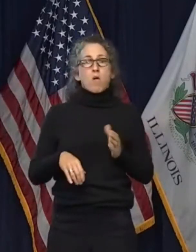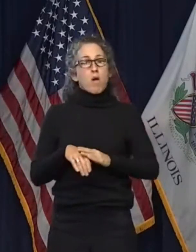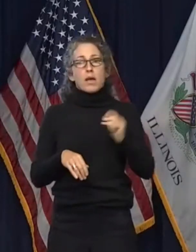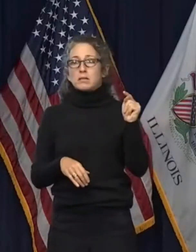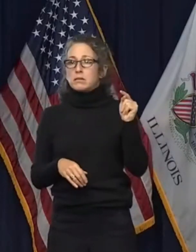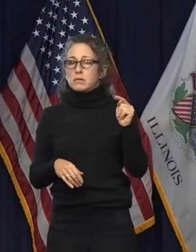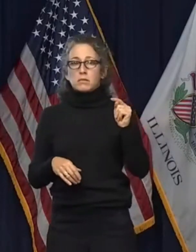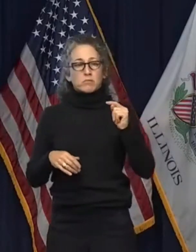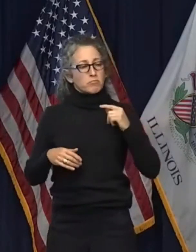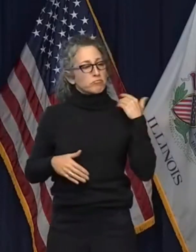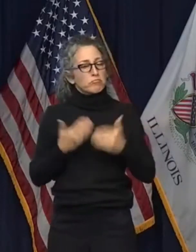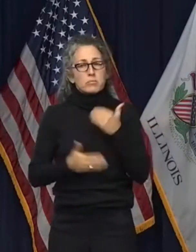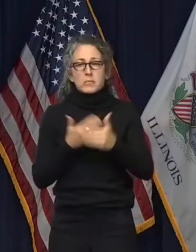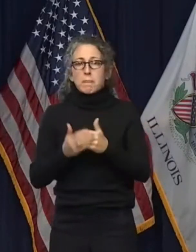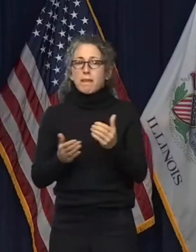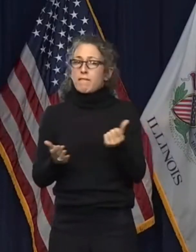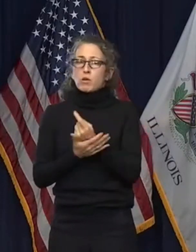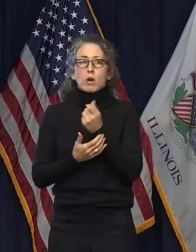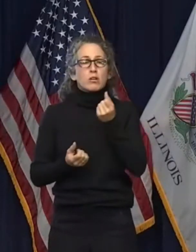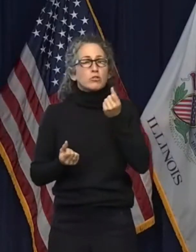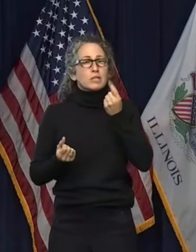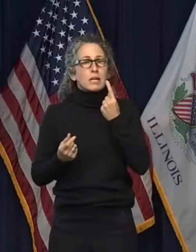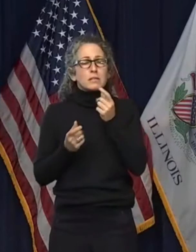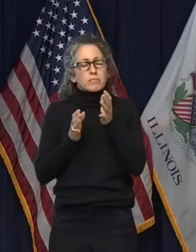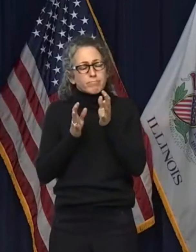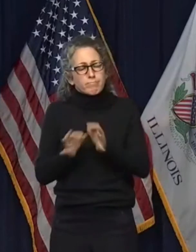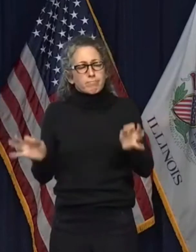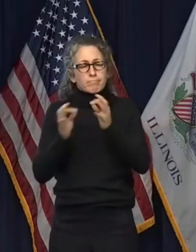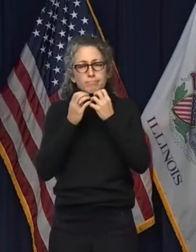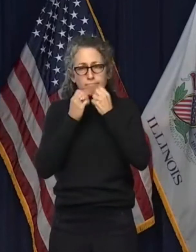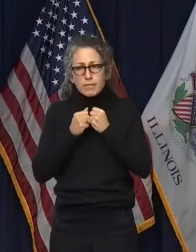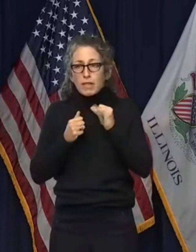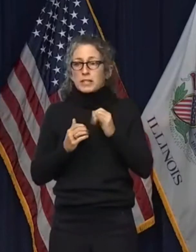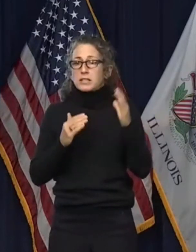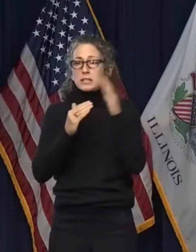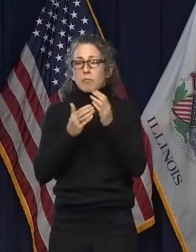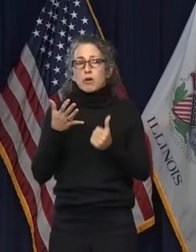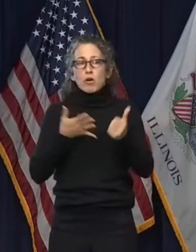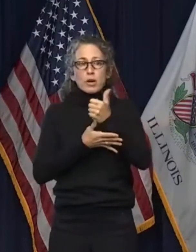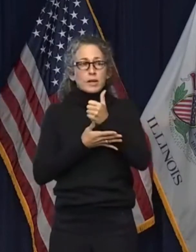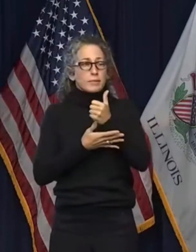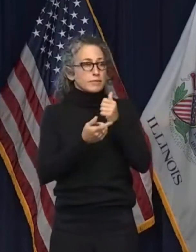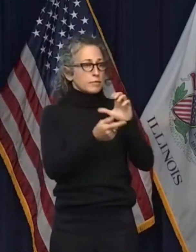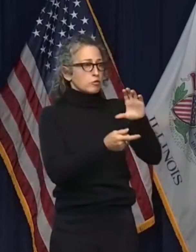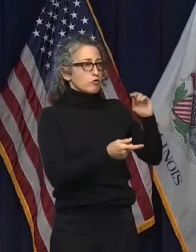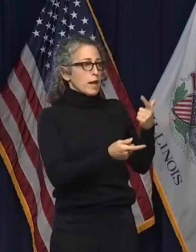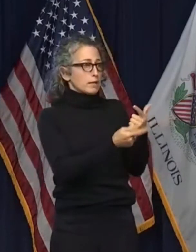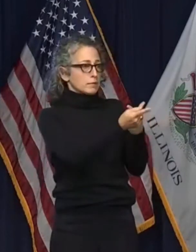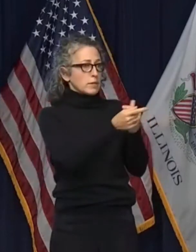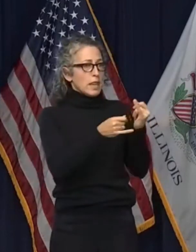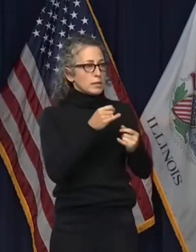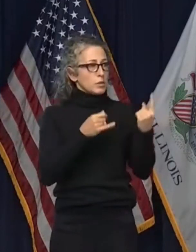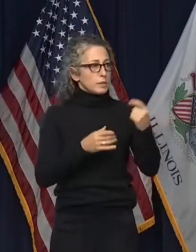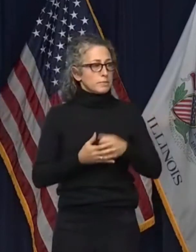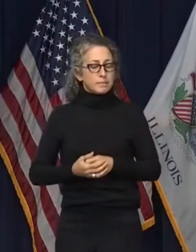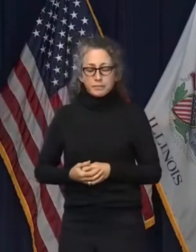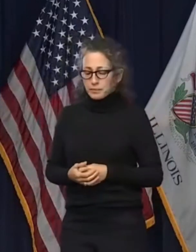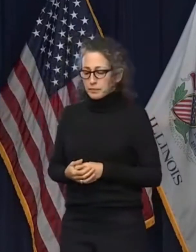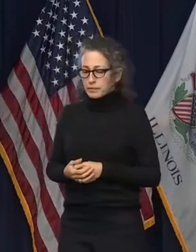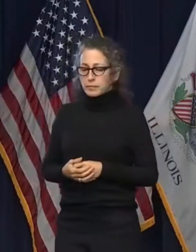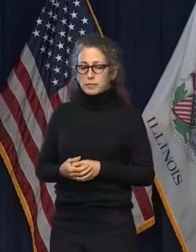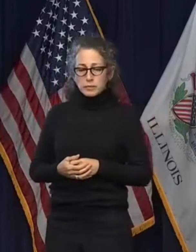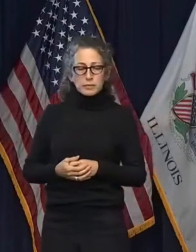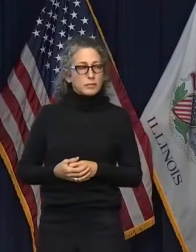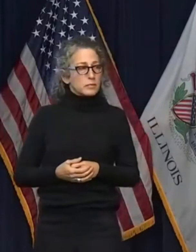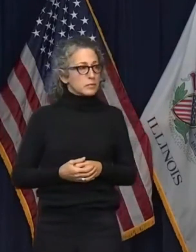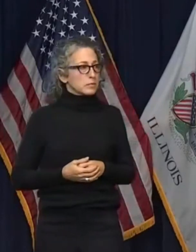So everybody understands the urgency, and everyone is going to put this as their top priority. All right, Craig, you had one from your colleague, and you're the last one. Yeah, Governor, my